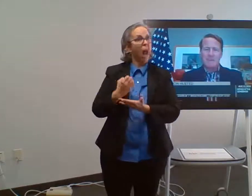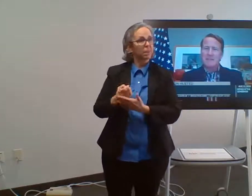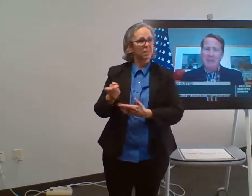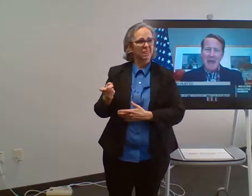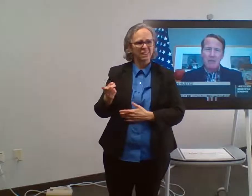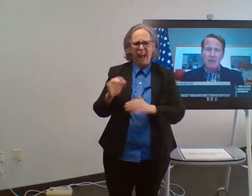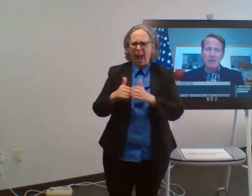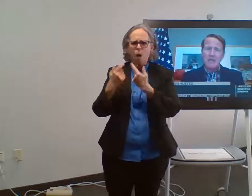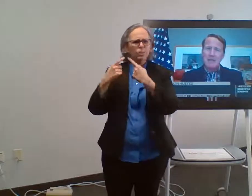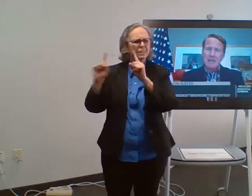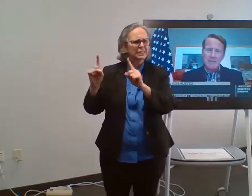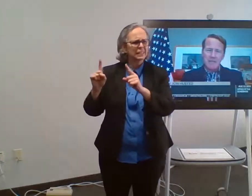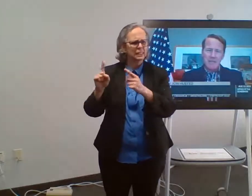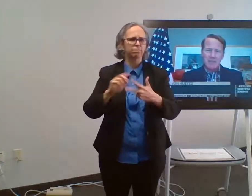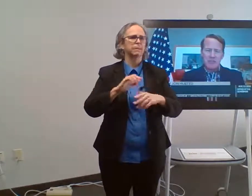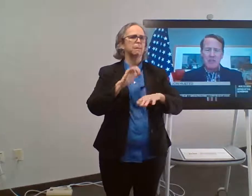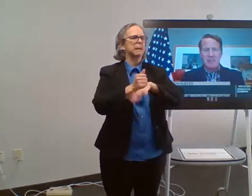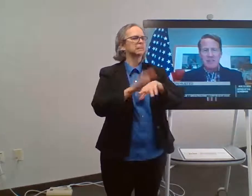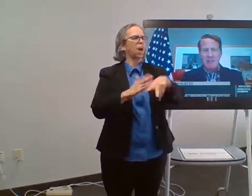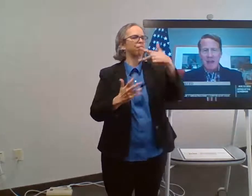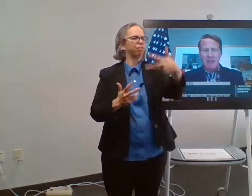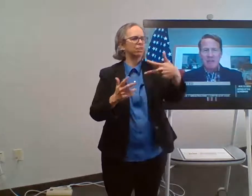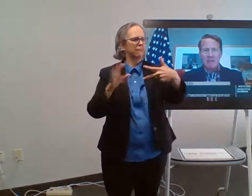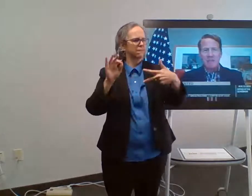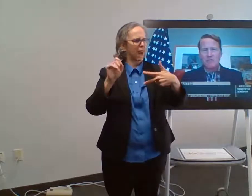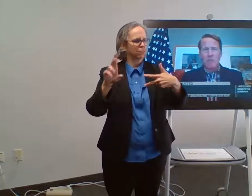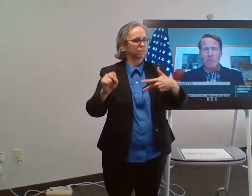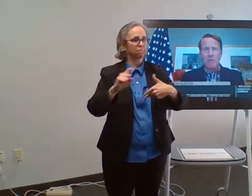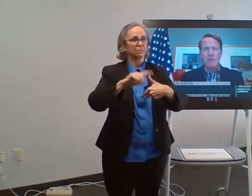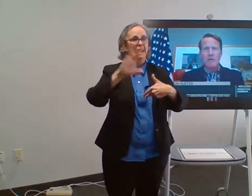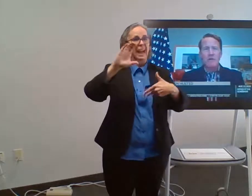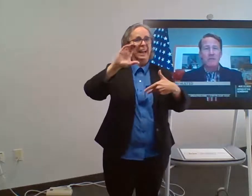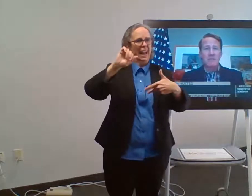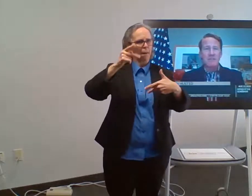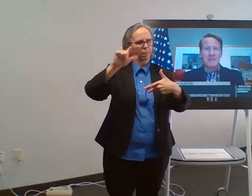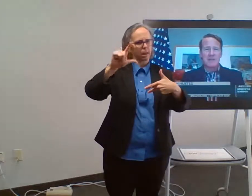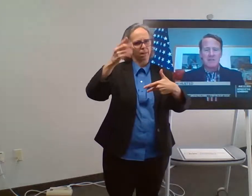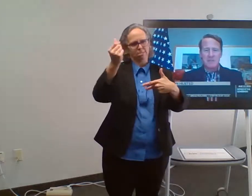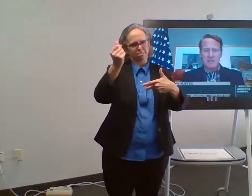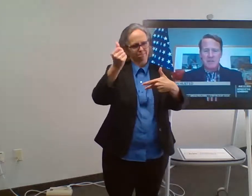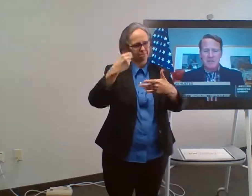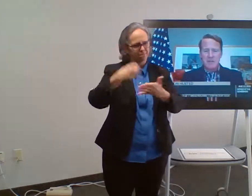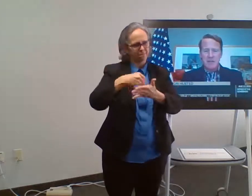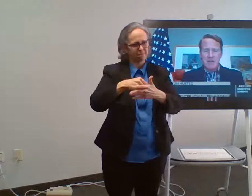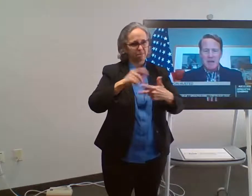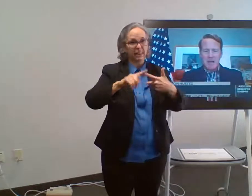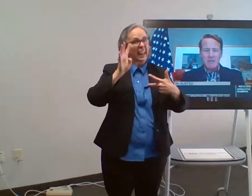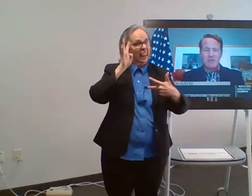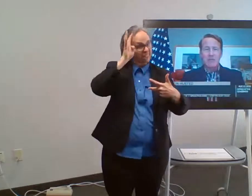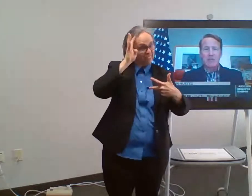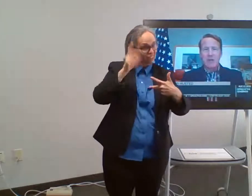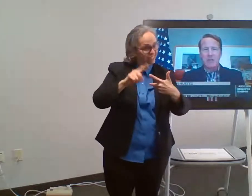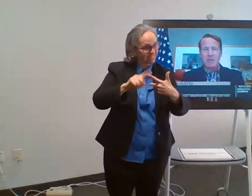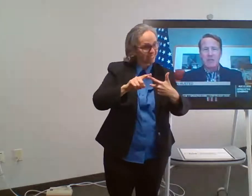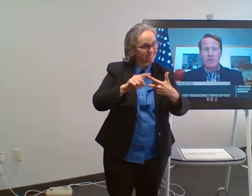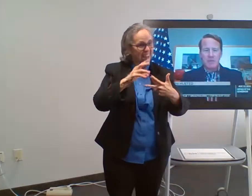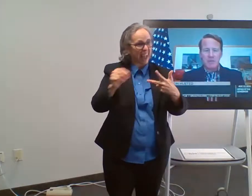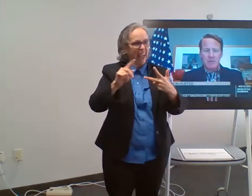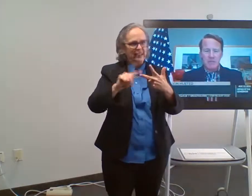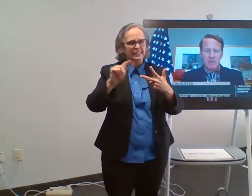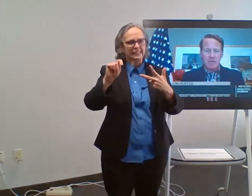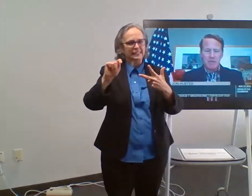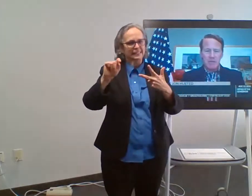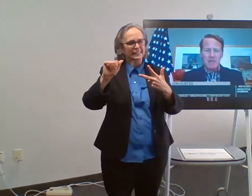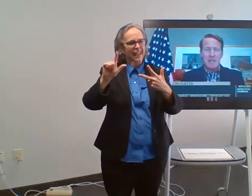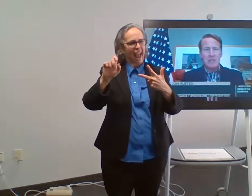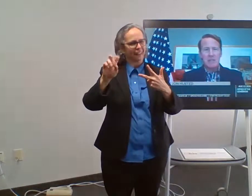this. It's capital, it's innovation, and it's talent. These are so important for success in business. This is true in every community, but